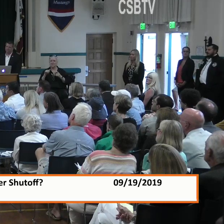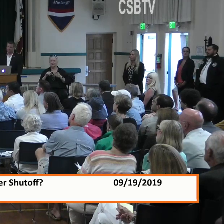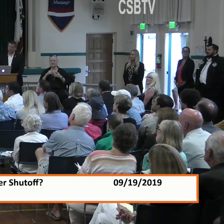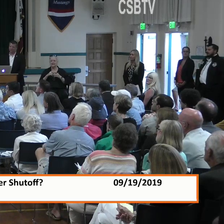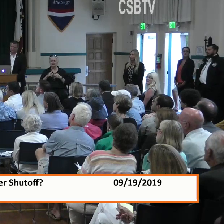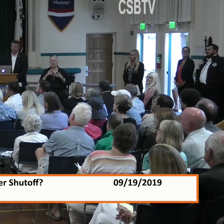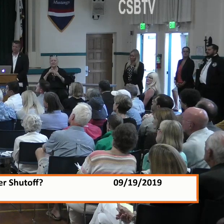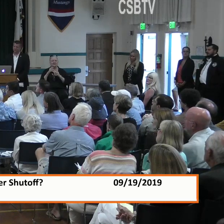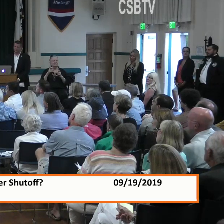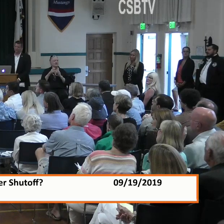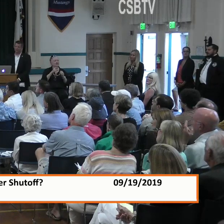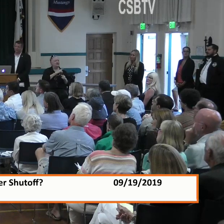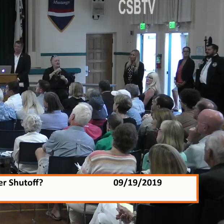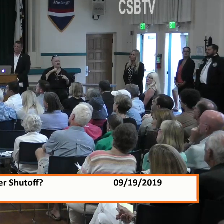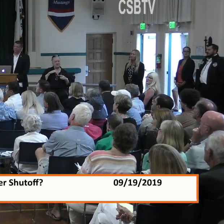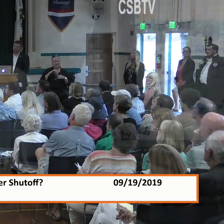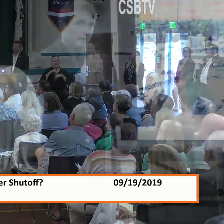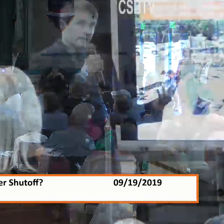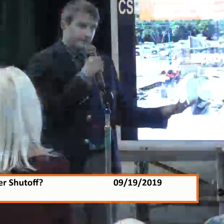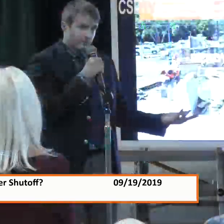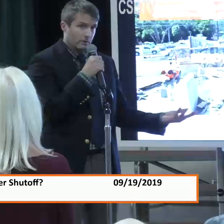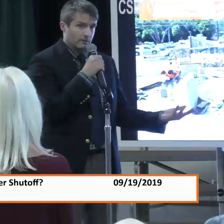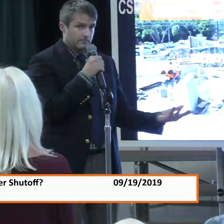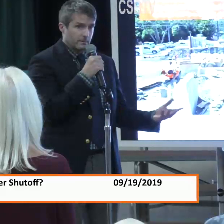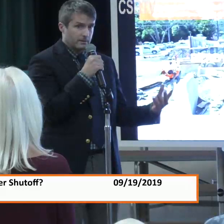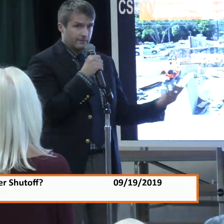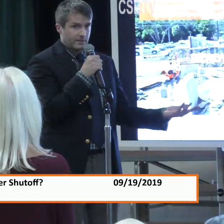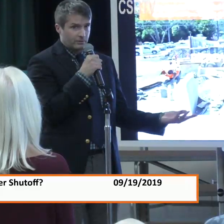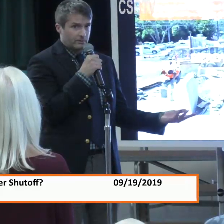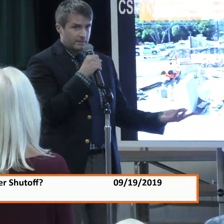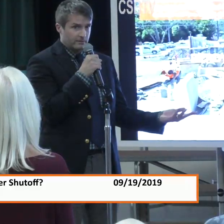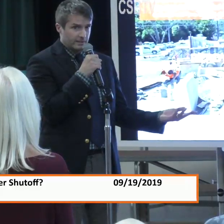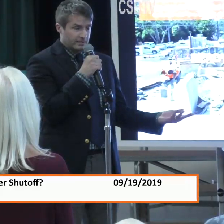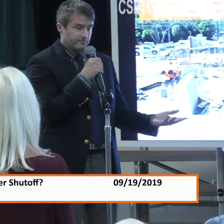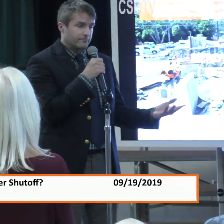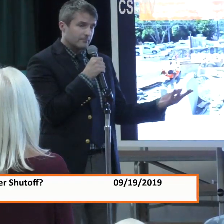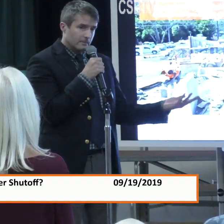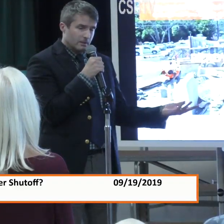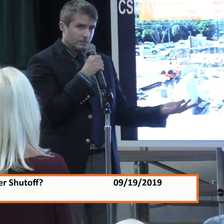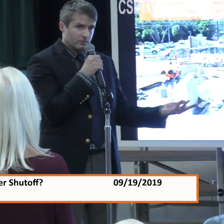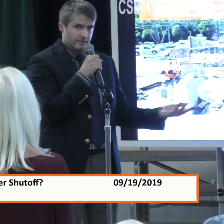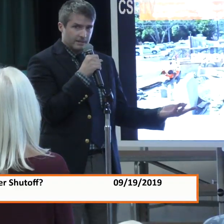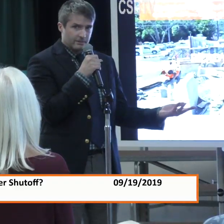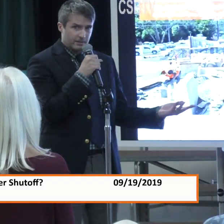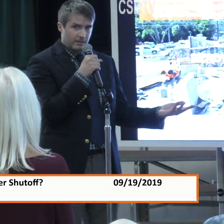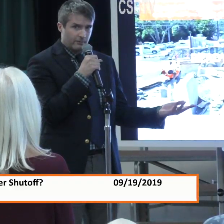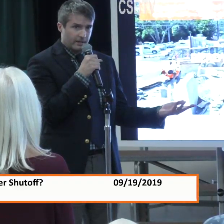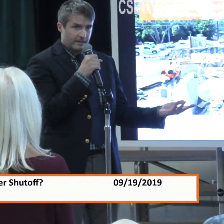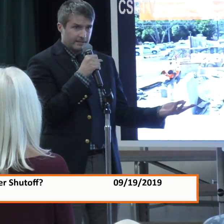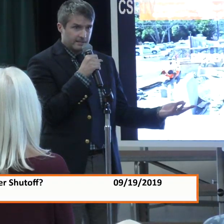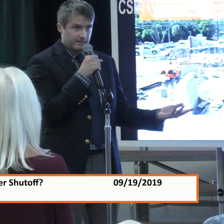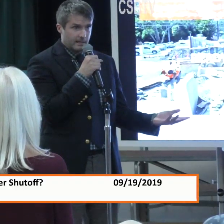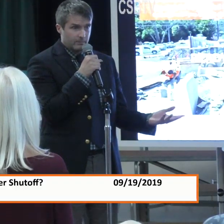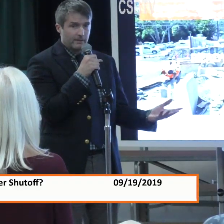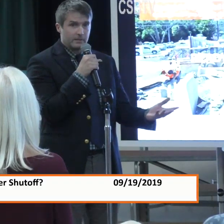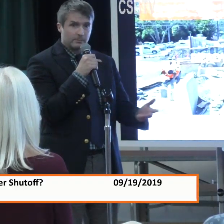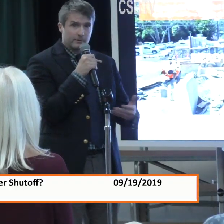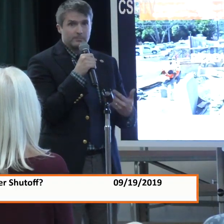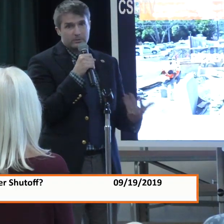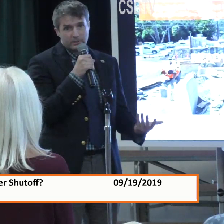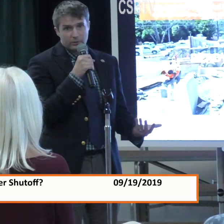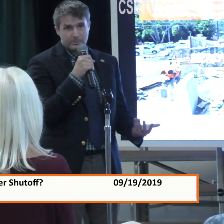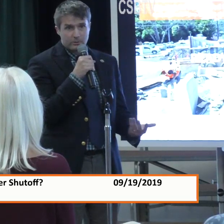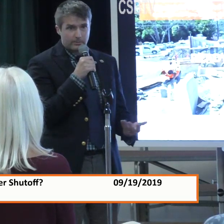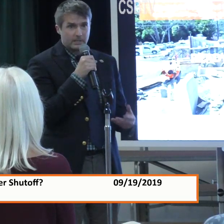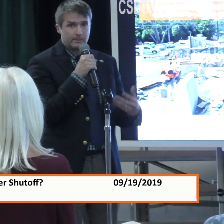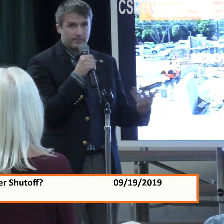quasi-legislative powers to set rules for the investor-owned utilities. including Southern California Edison, and we have a number of